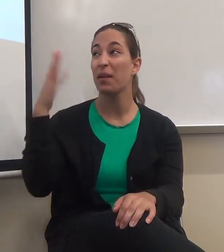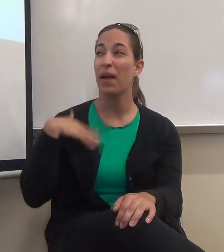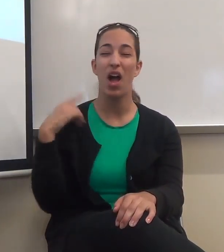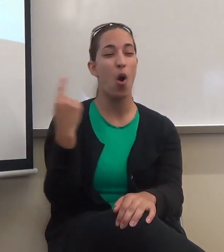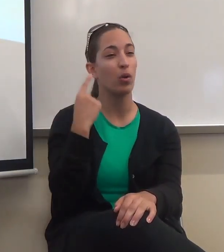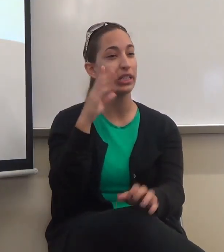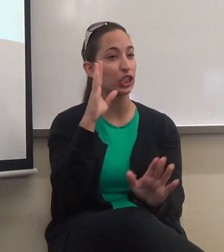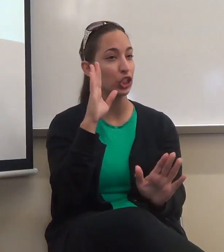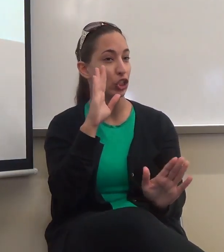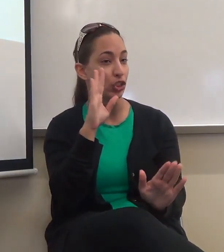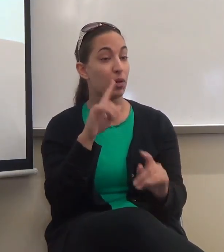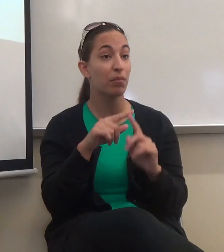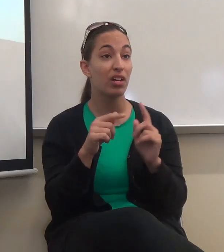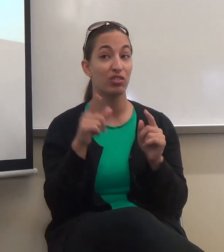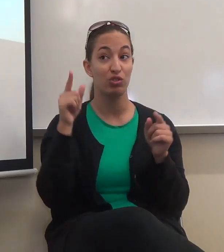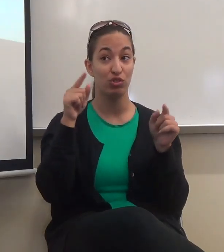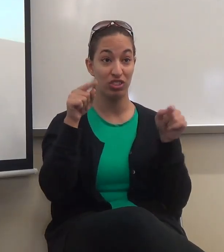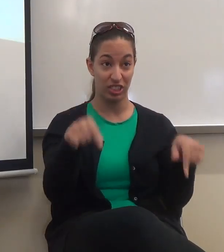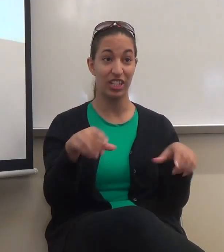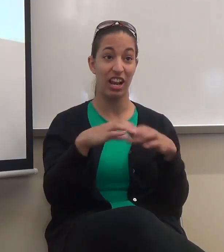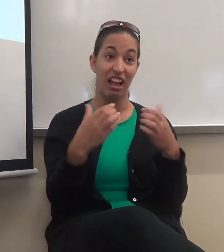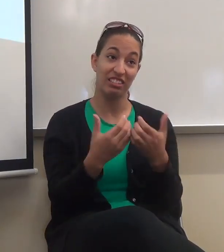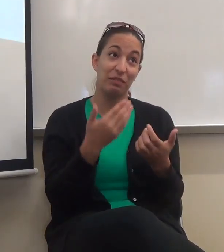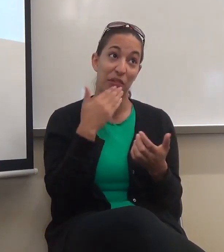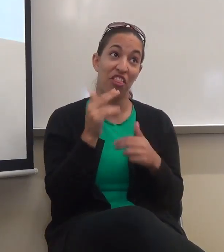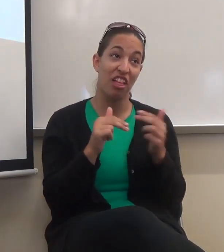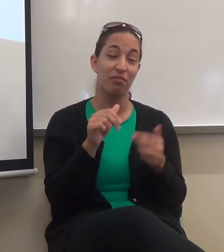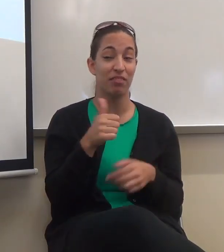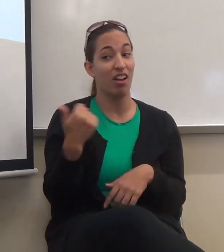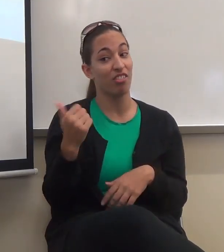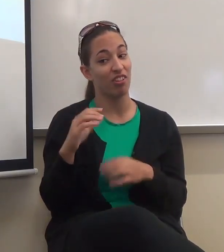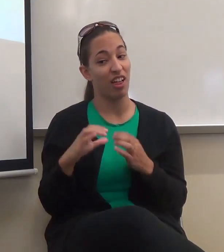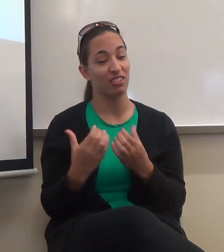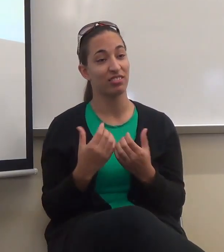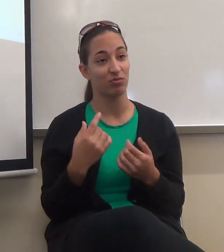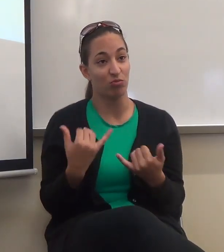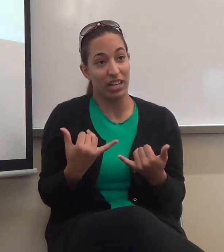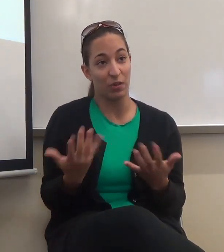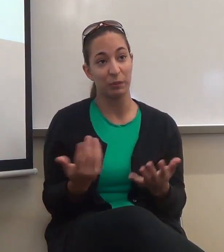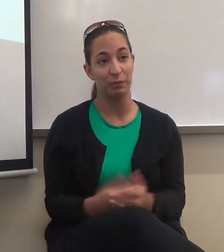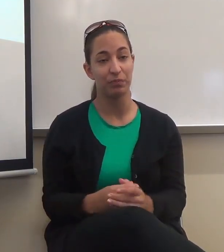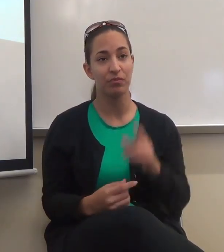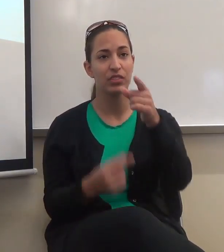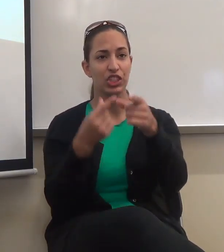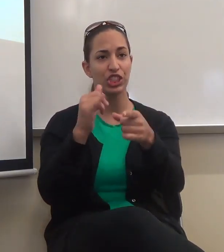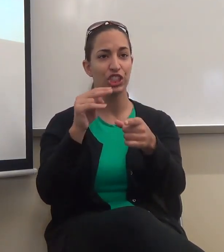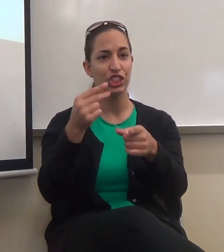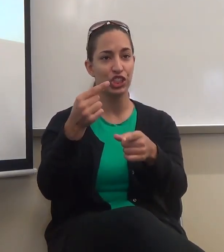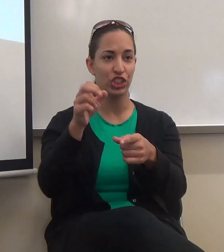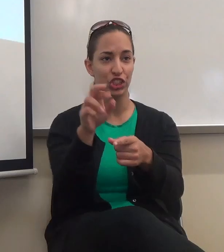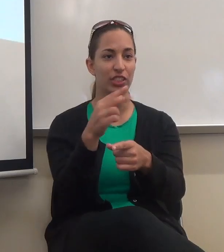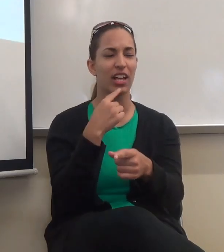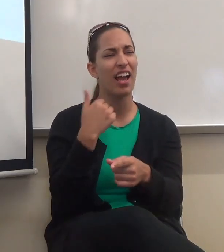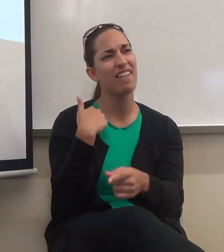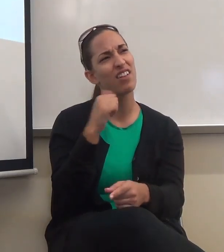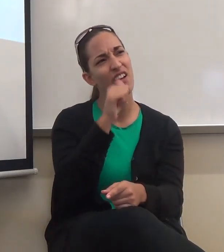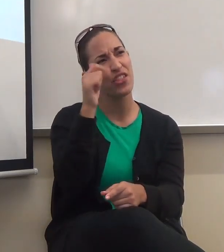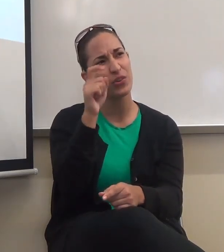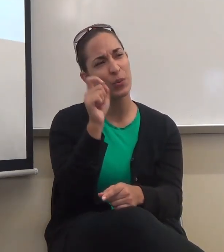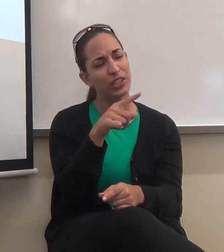better shape than most classes are at this point. So I have a question. Yes. So if we're above the number of points we're supposed to